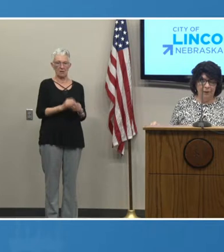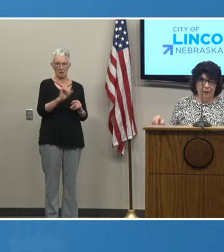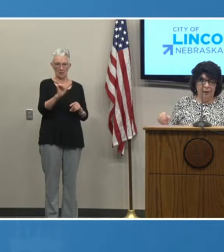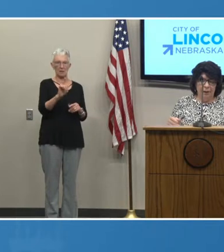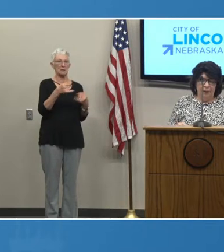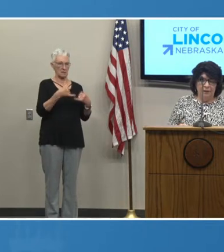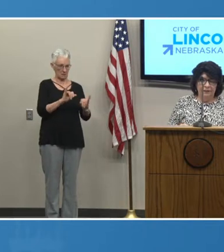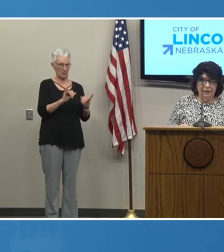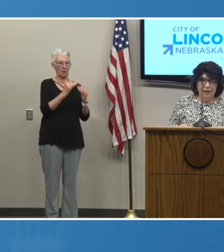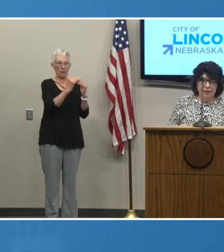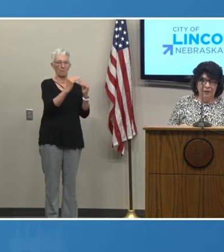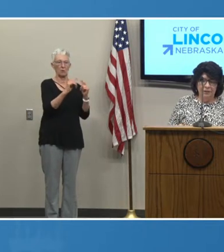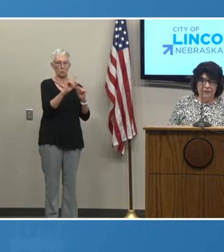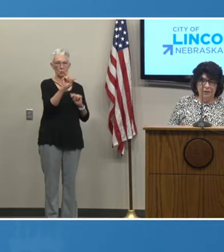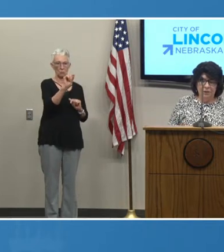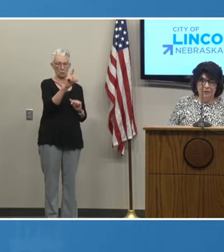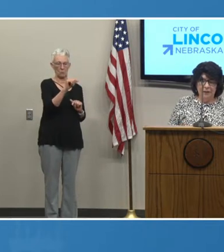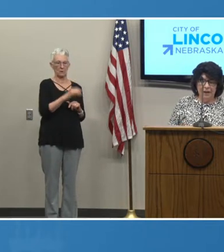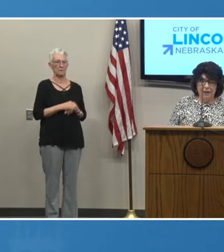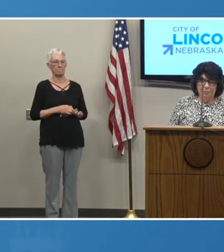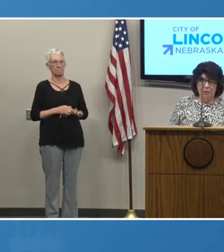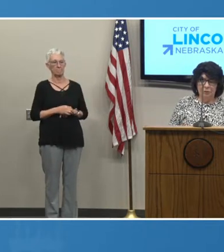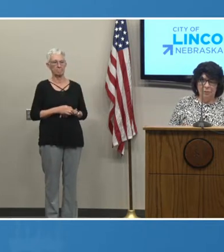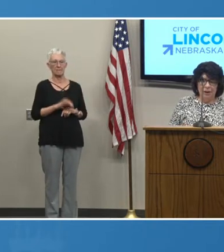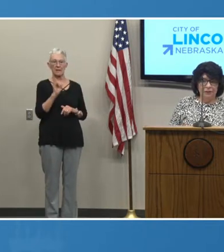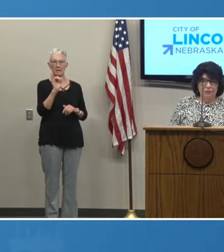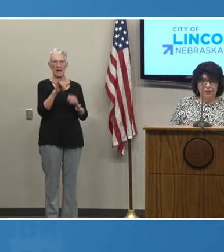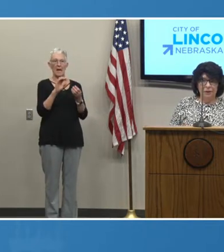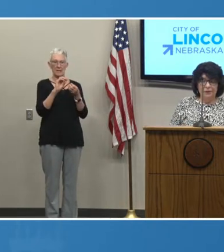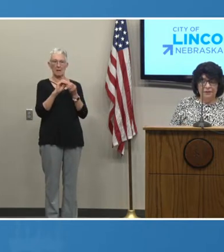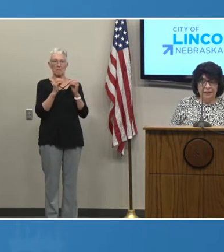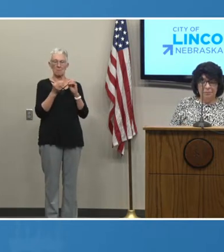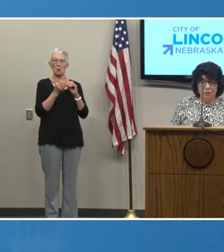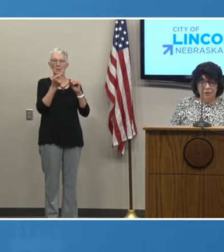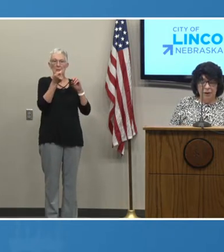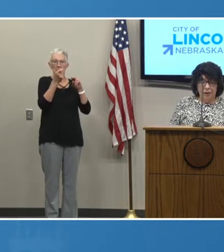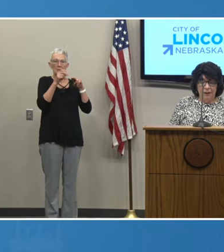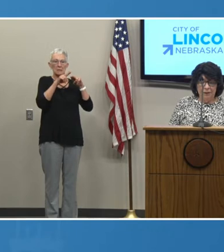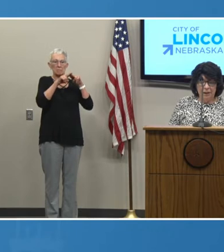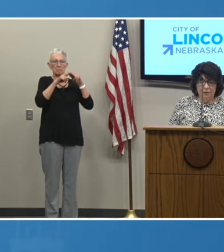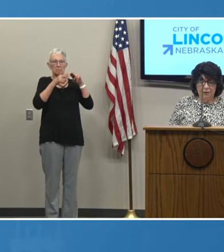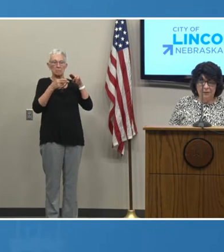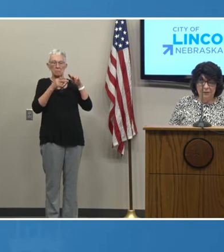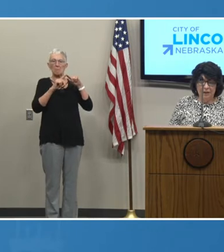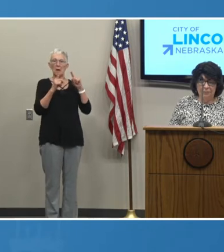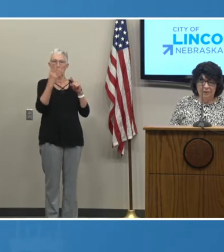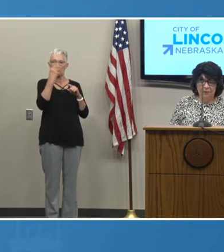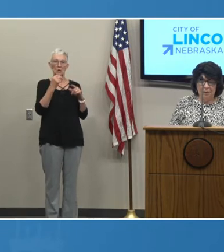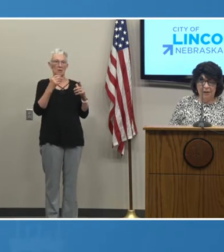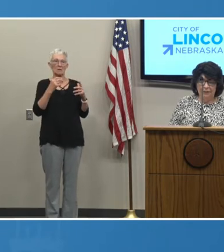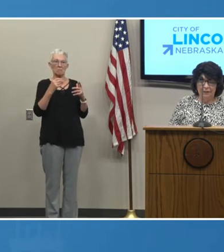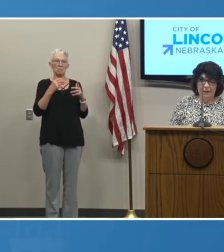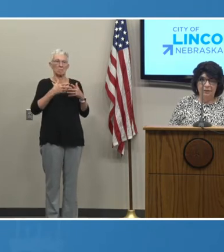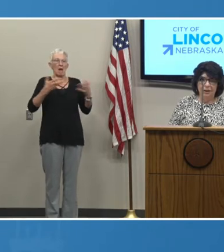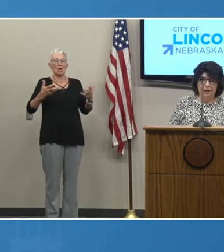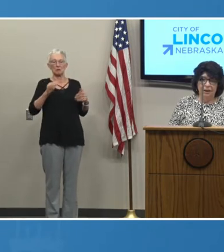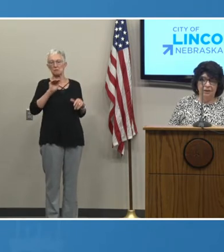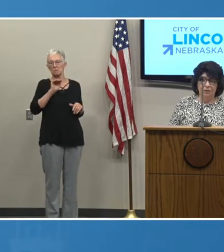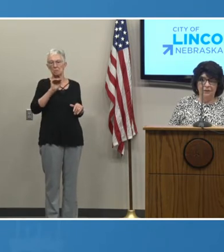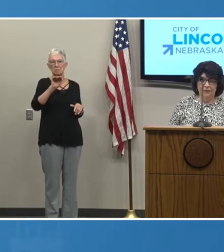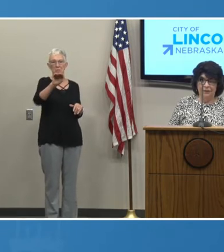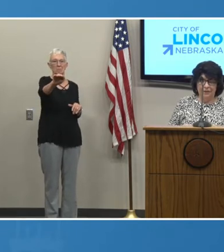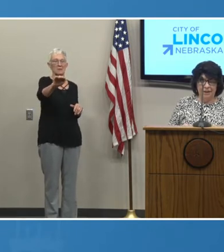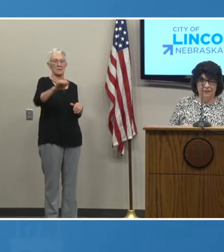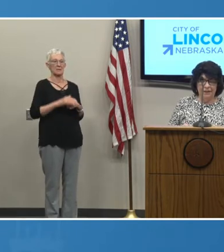well. This indicator has decreased slightly but remains fairly stable. That decrease has come despite